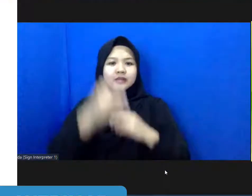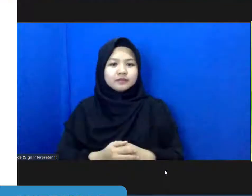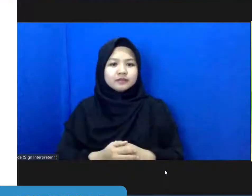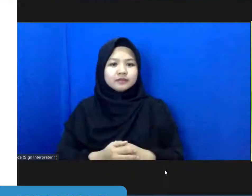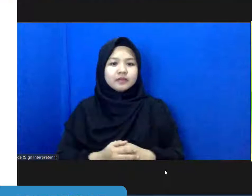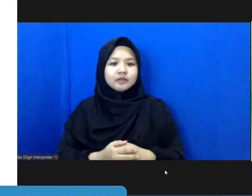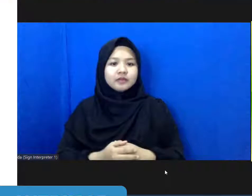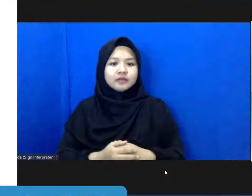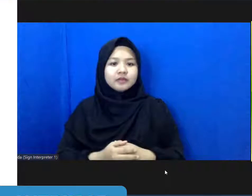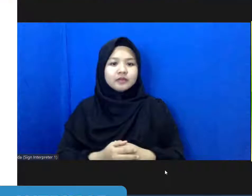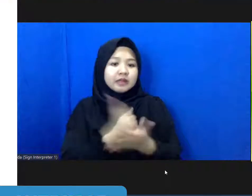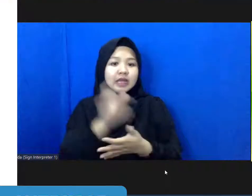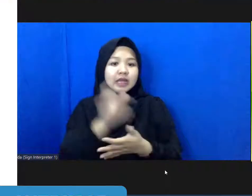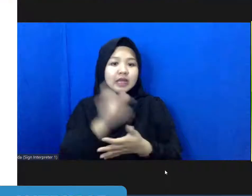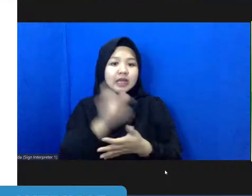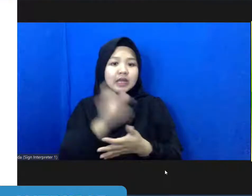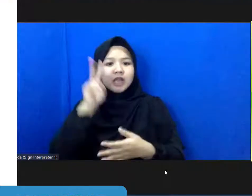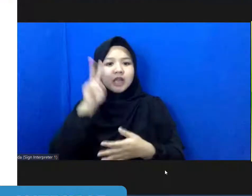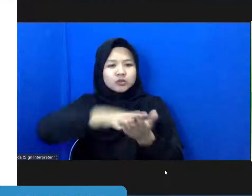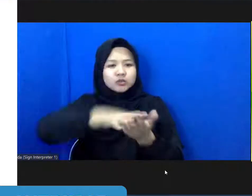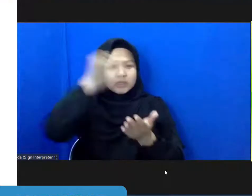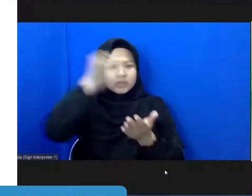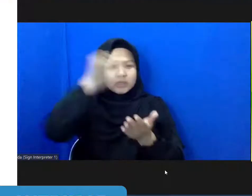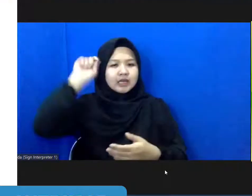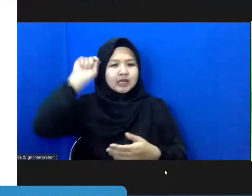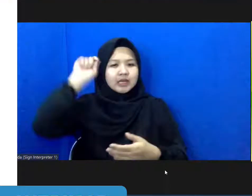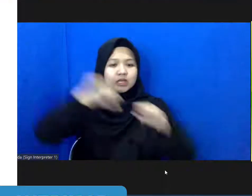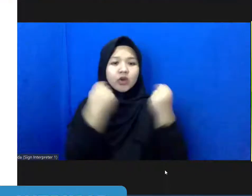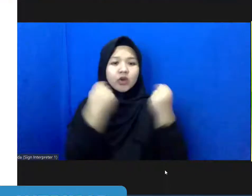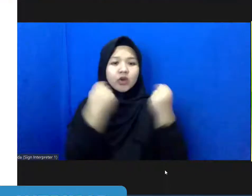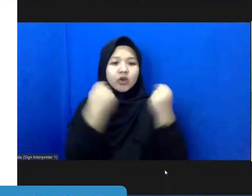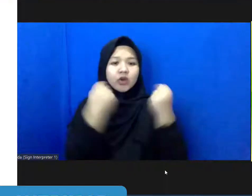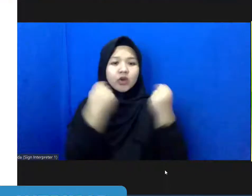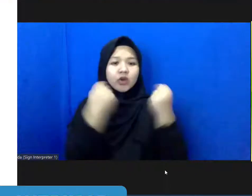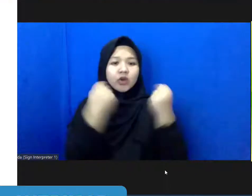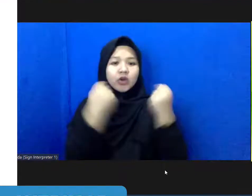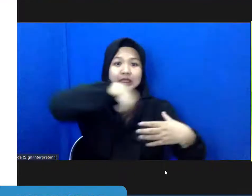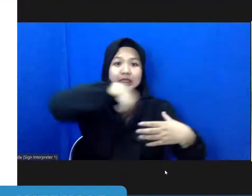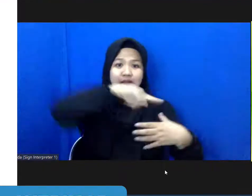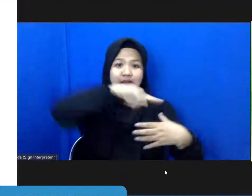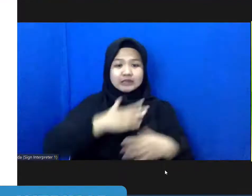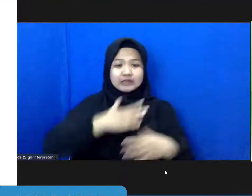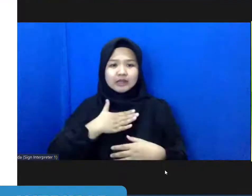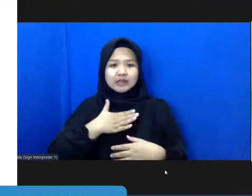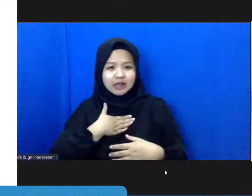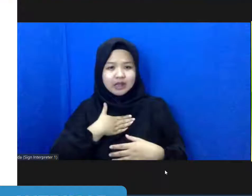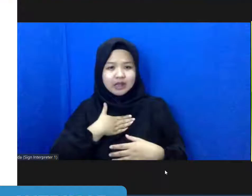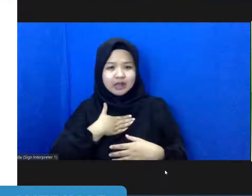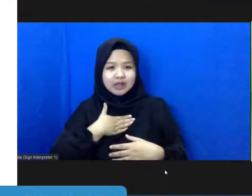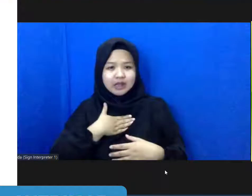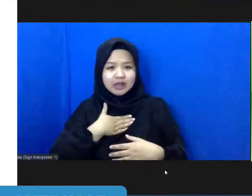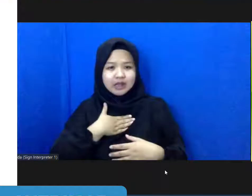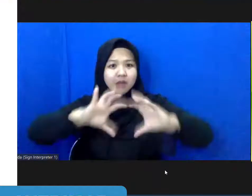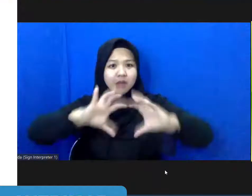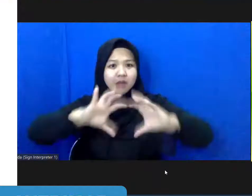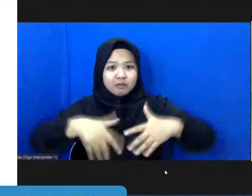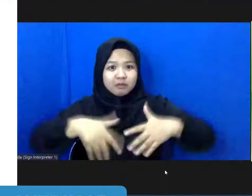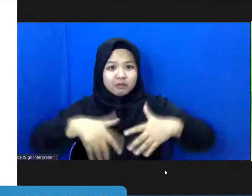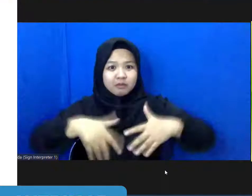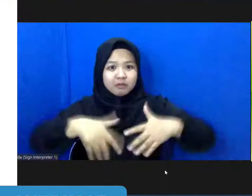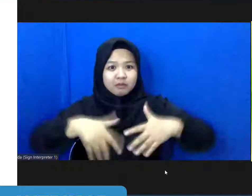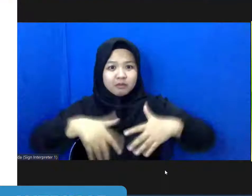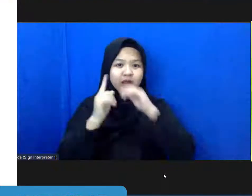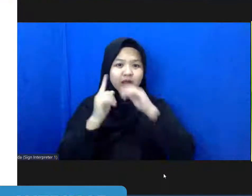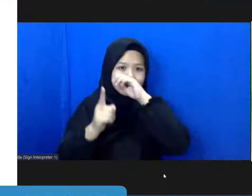yeah, that we have to learn. I remember in my organization internally, when the pandemic started to be in